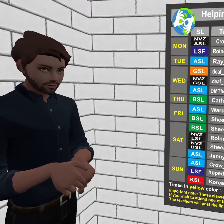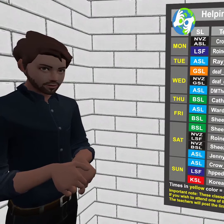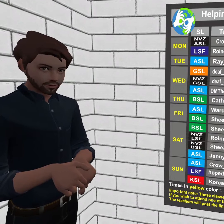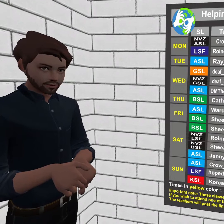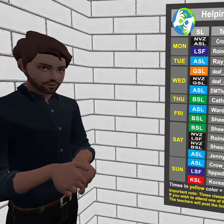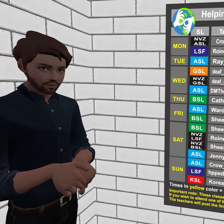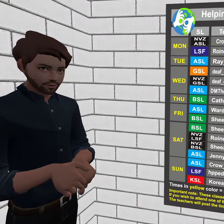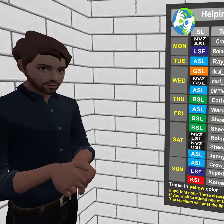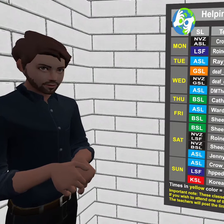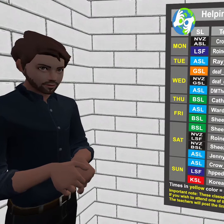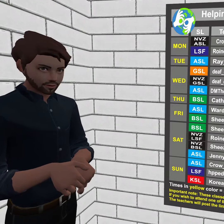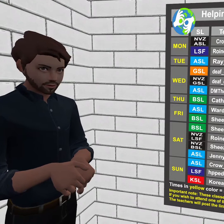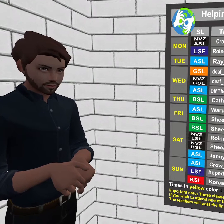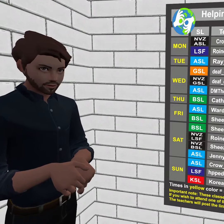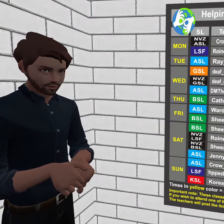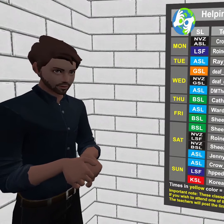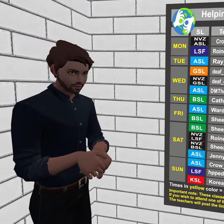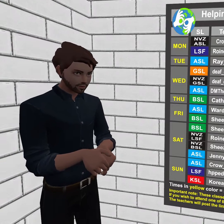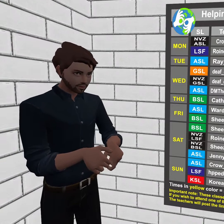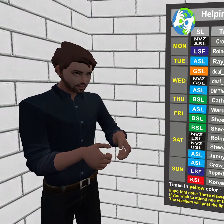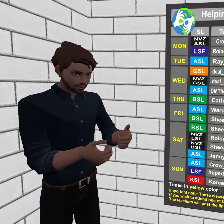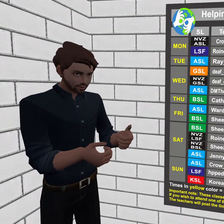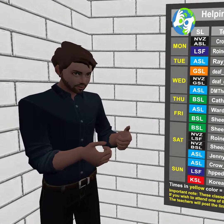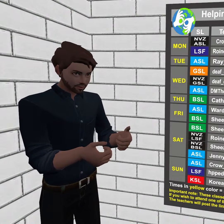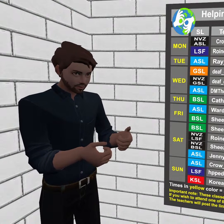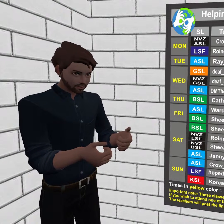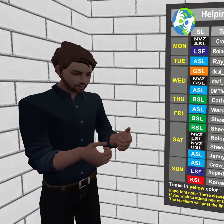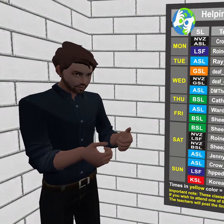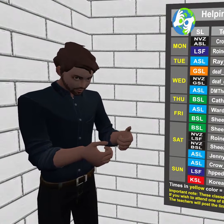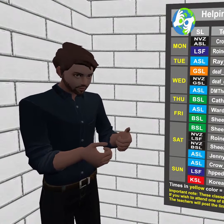I'll make sure to check it out in an hour.